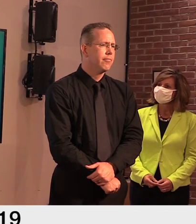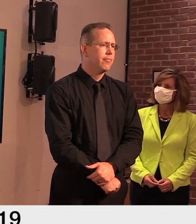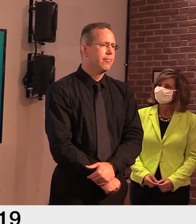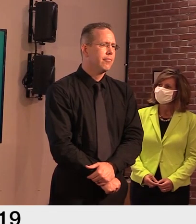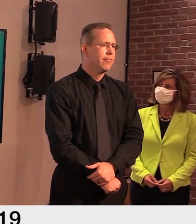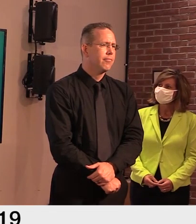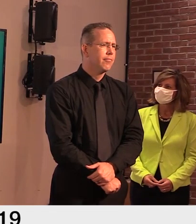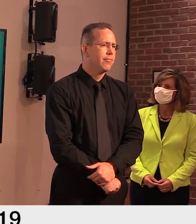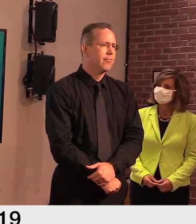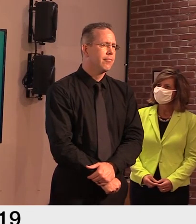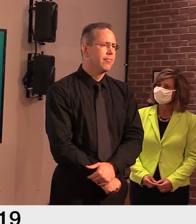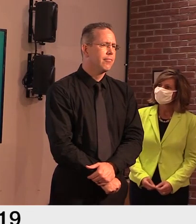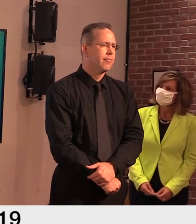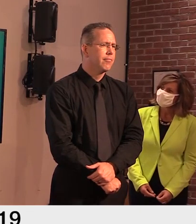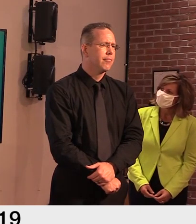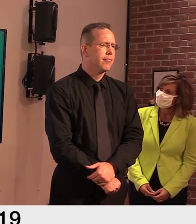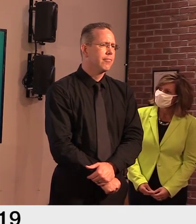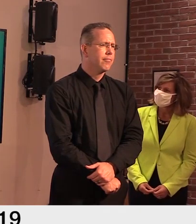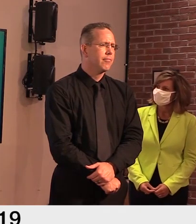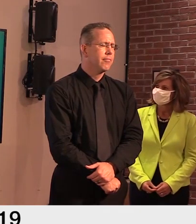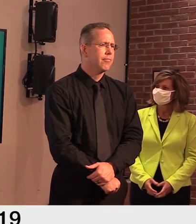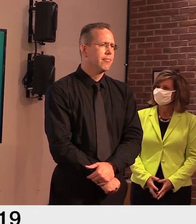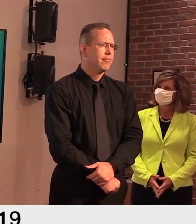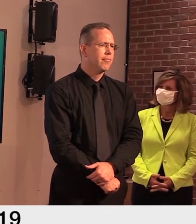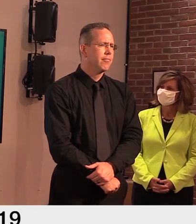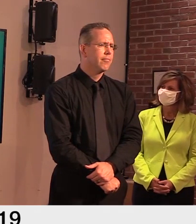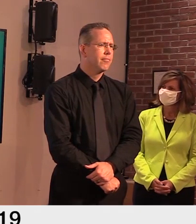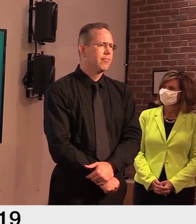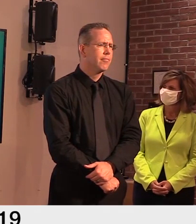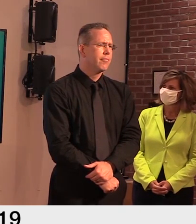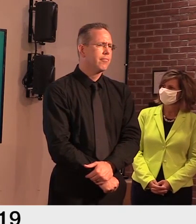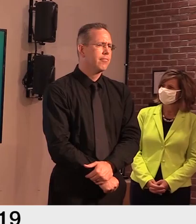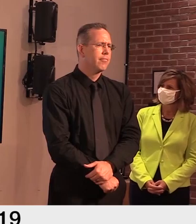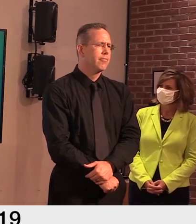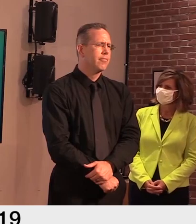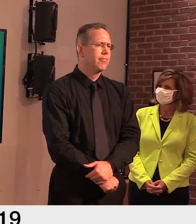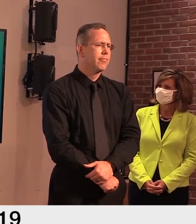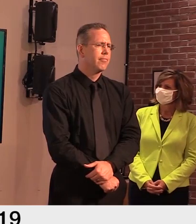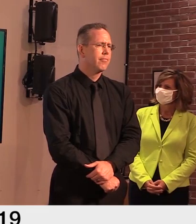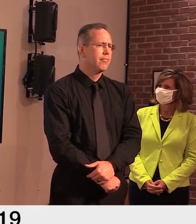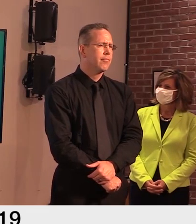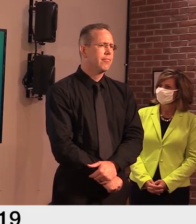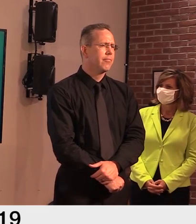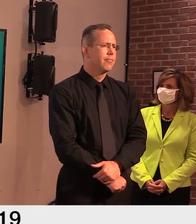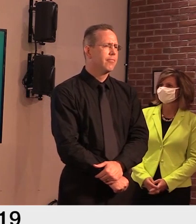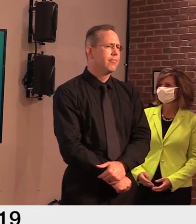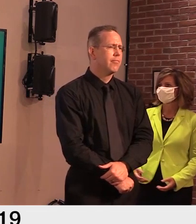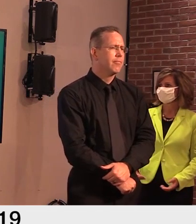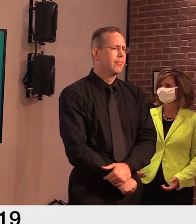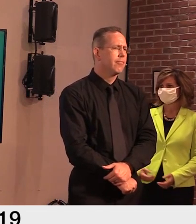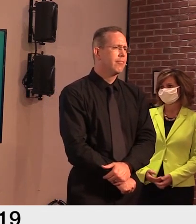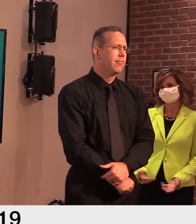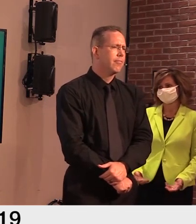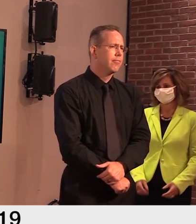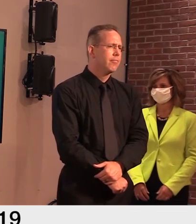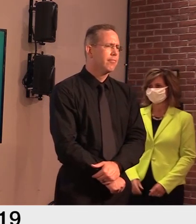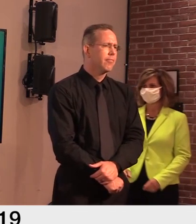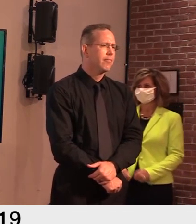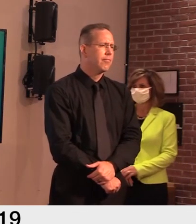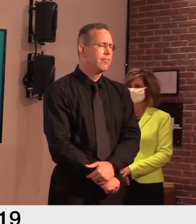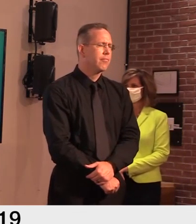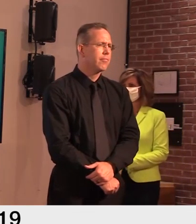It just seems like, you know, evaluating a restaurant and saying you can have such and such a number of people,